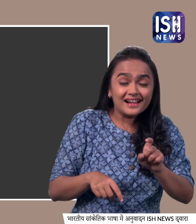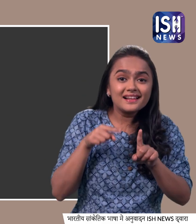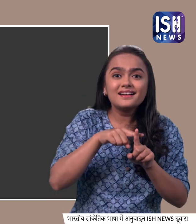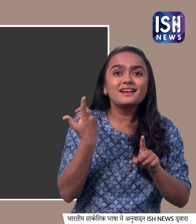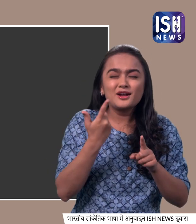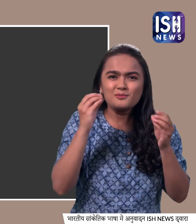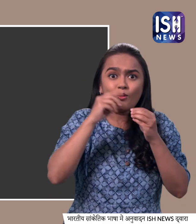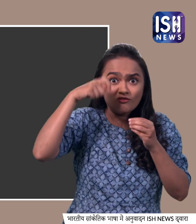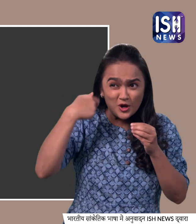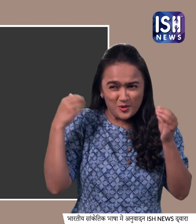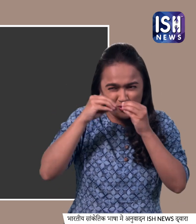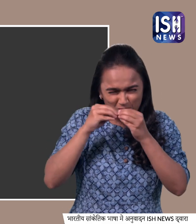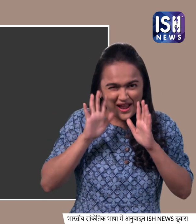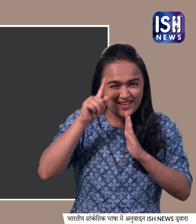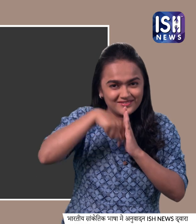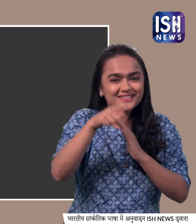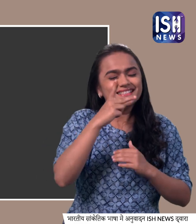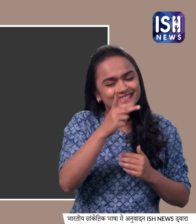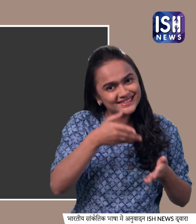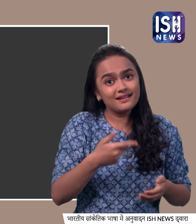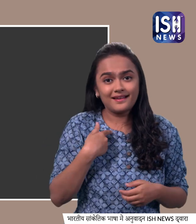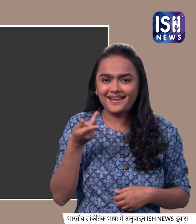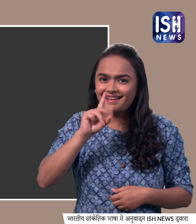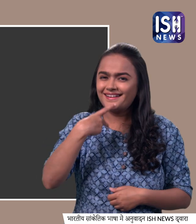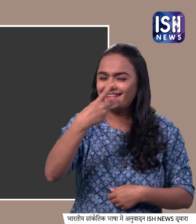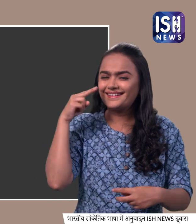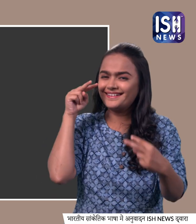here and watch exciting videos. We'll see you